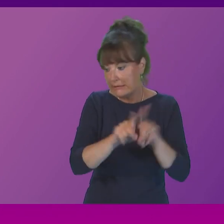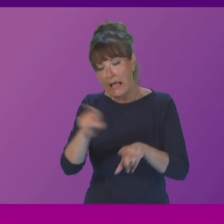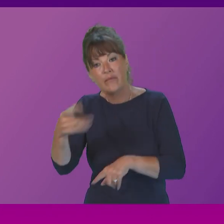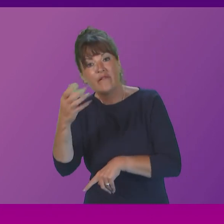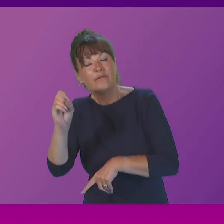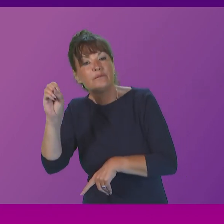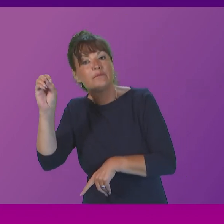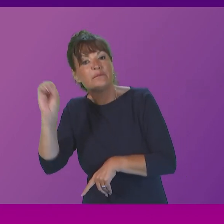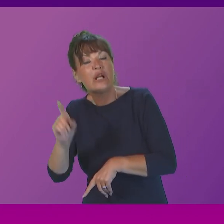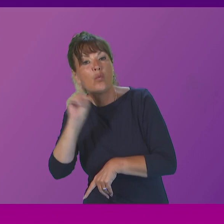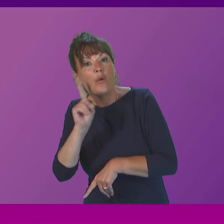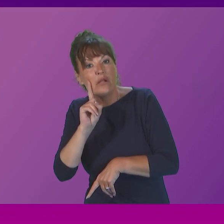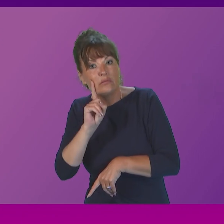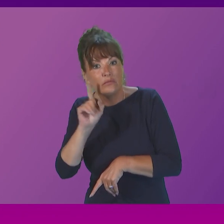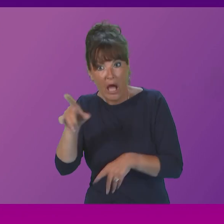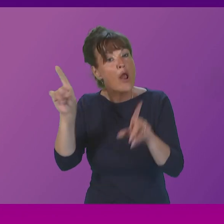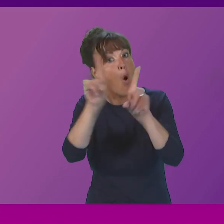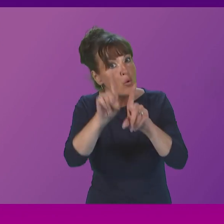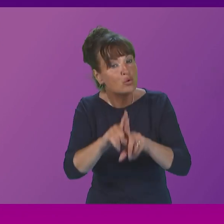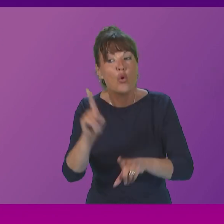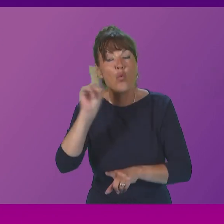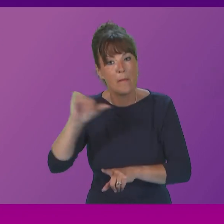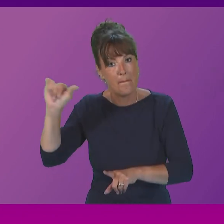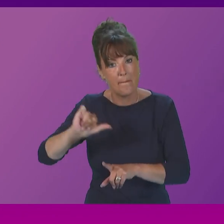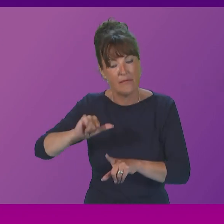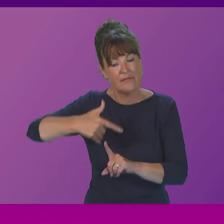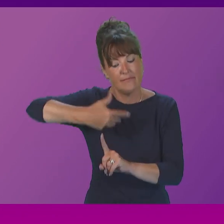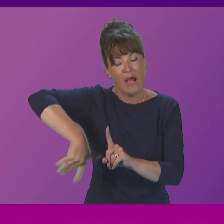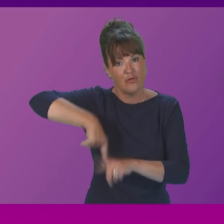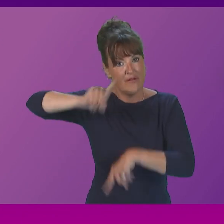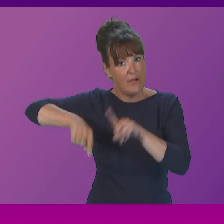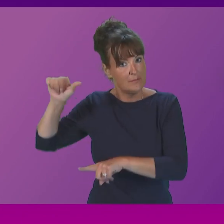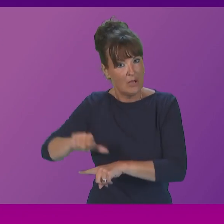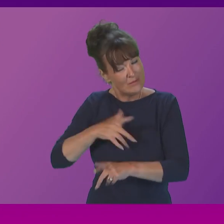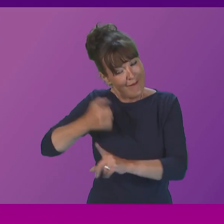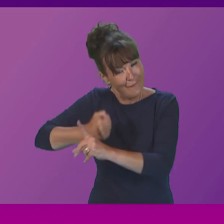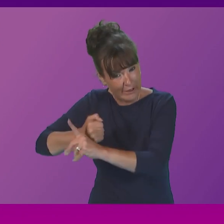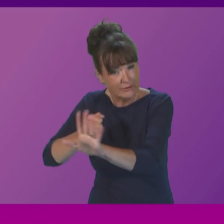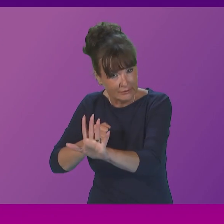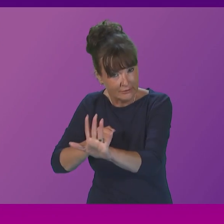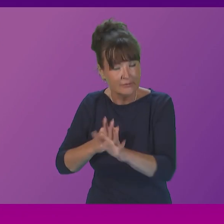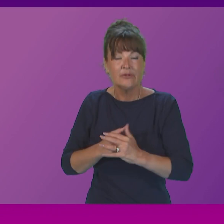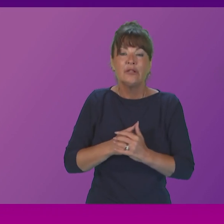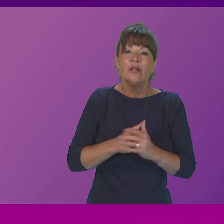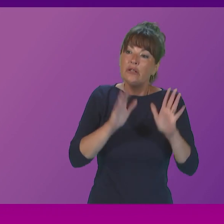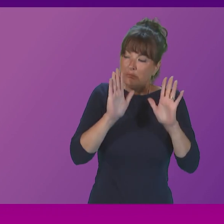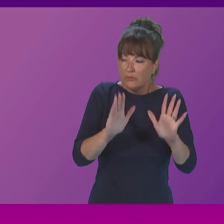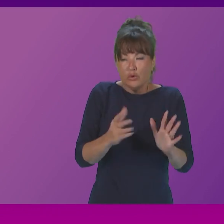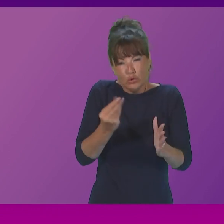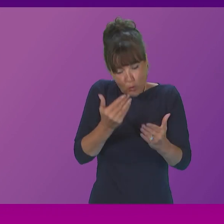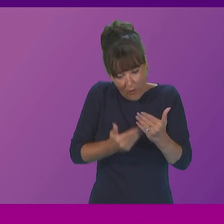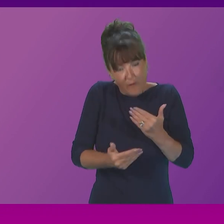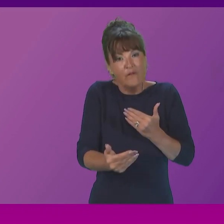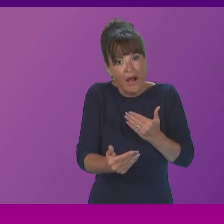elections, 50% of them were women and women from diverse backgrounds. We're still fighting for that, but we do have over half of the current Scottish Parliament on